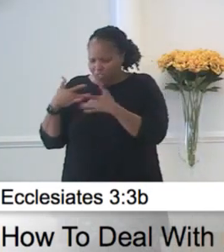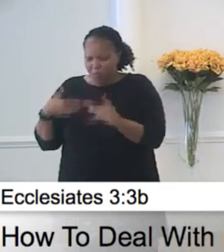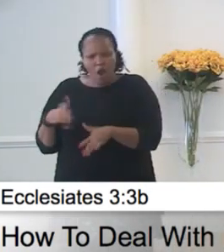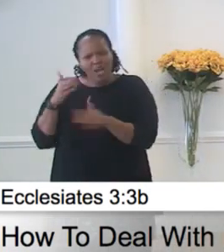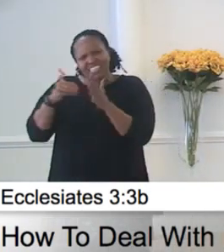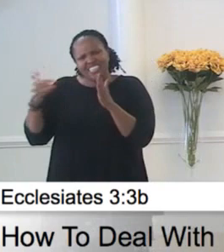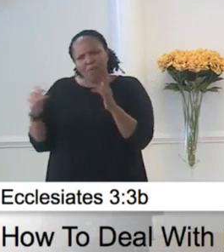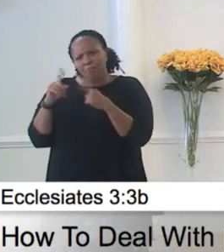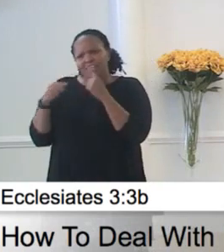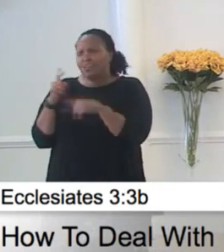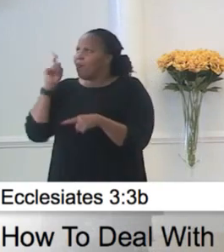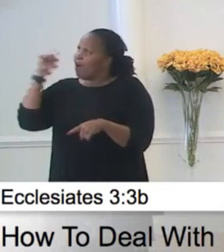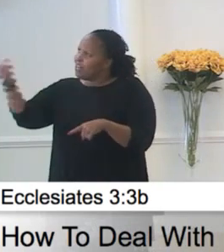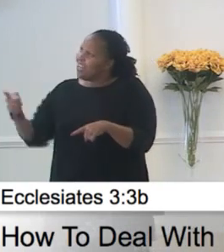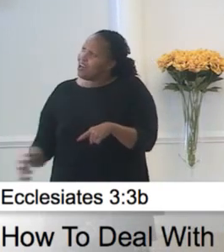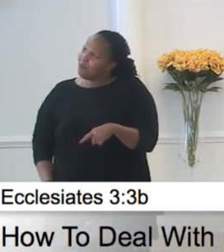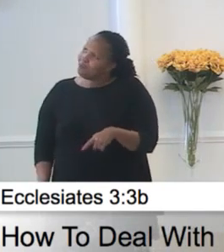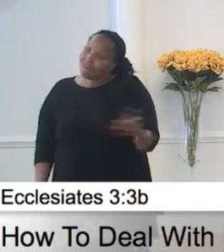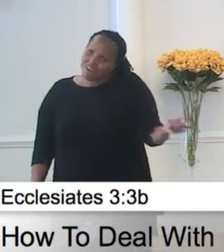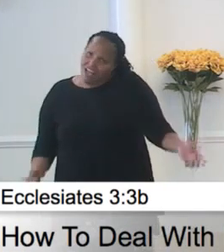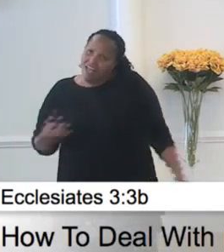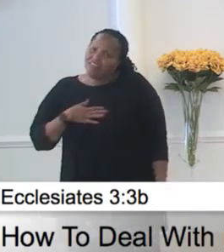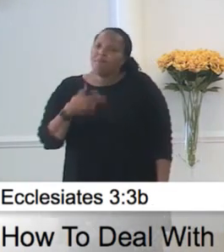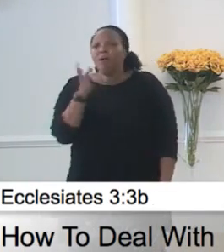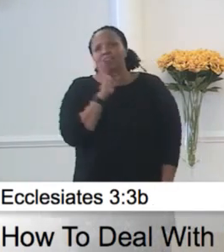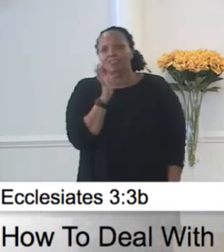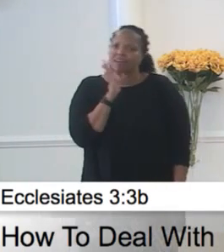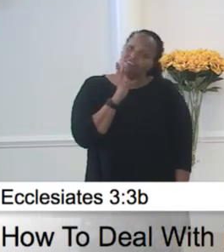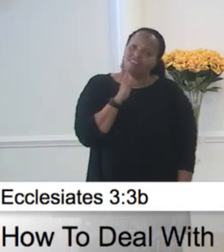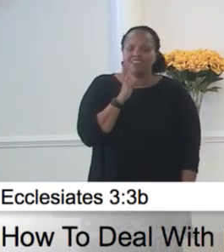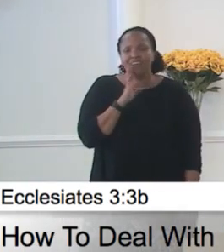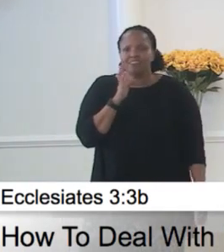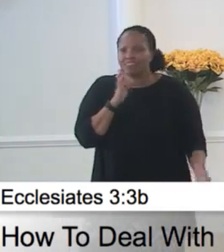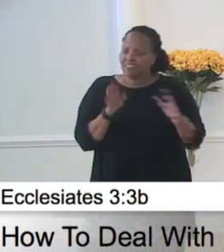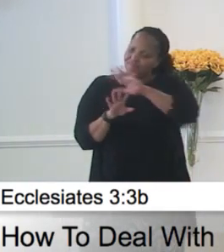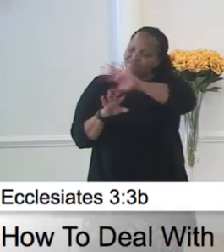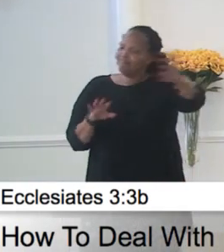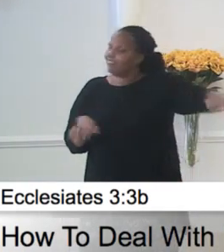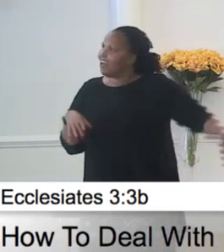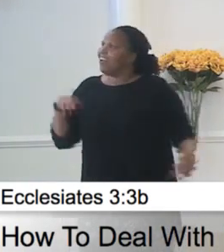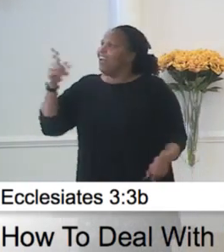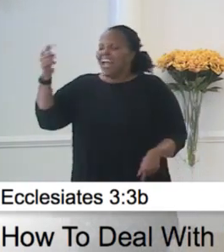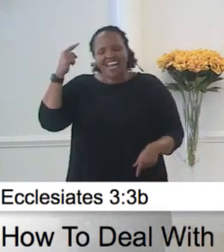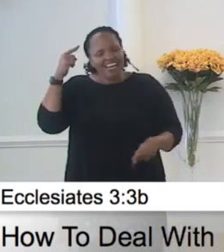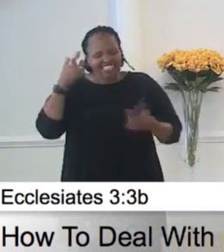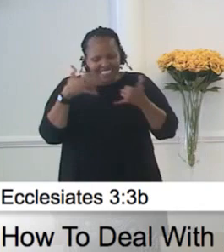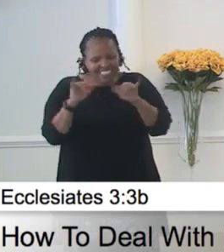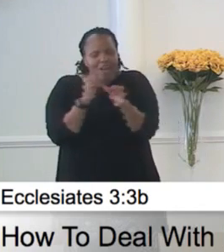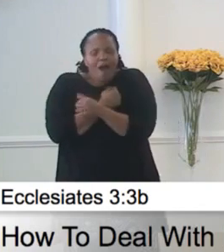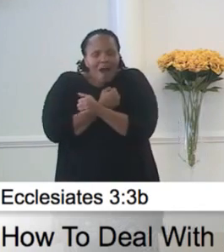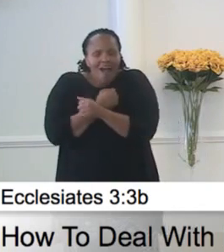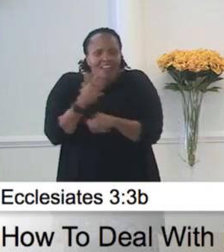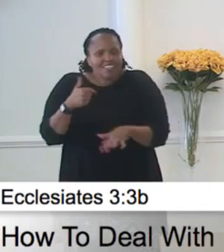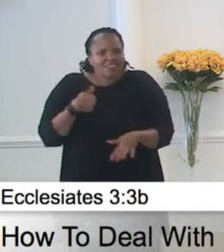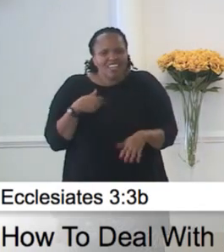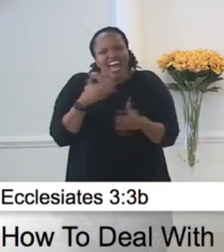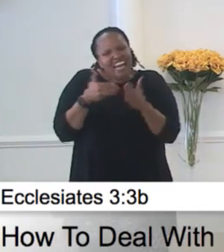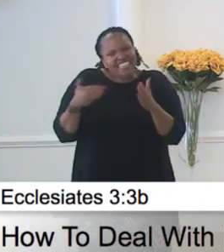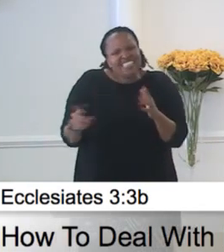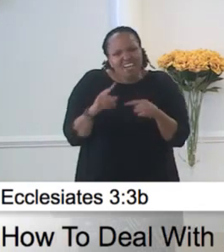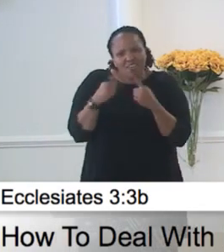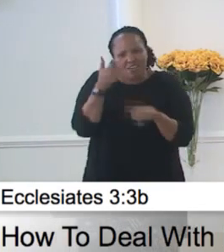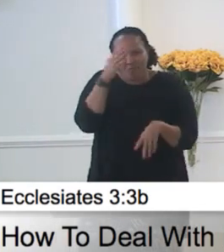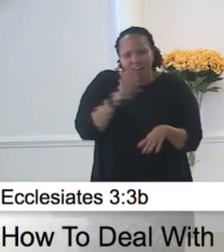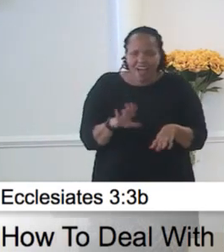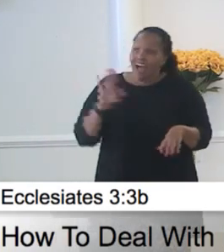him that overrides my talk about him is his talk about me. Something about God that his